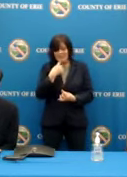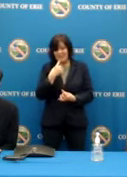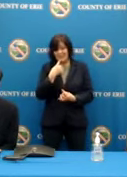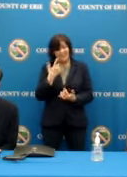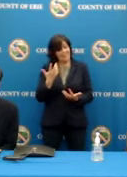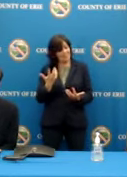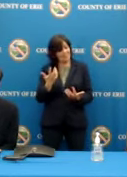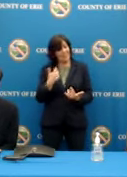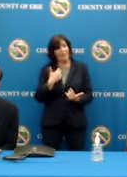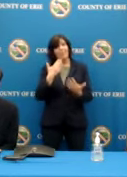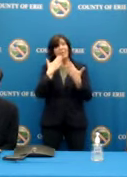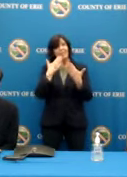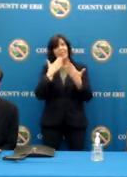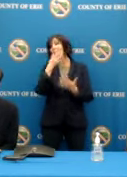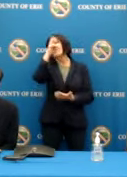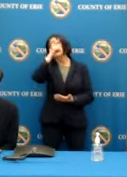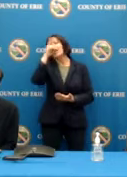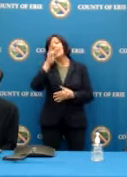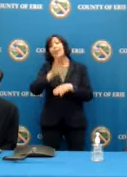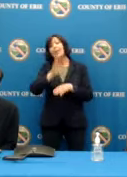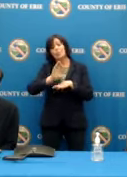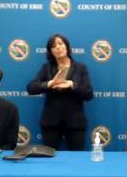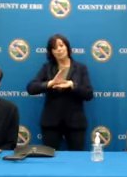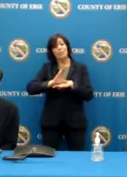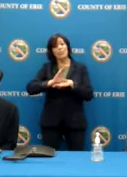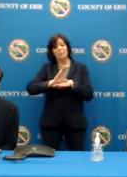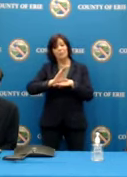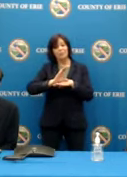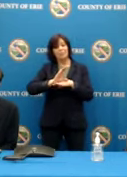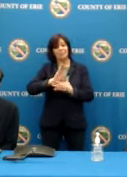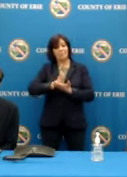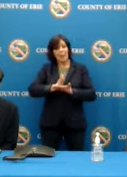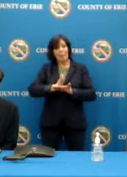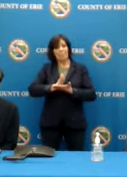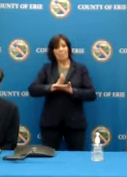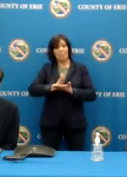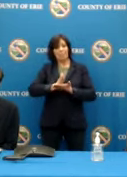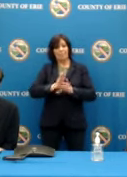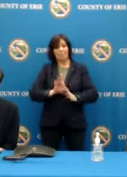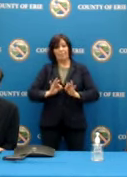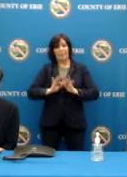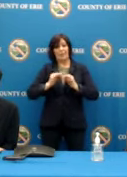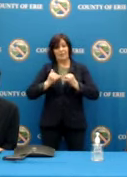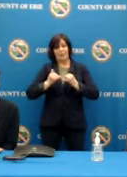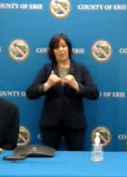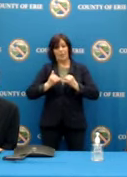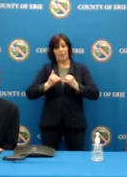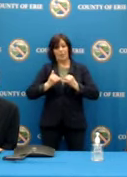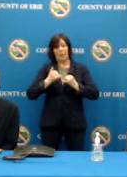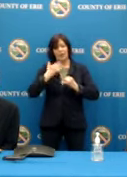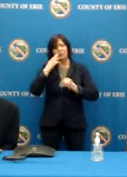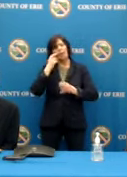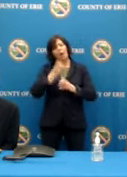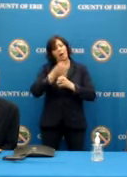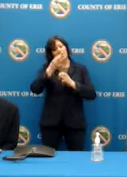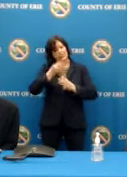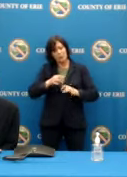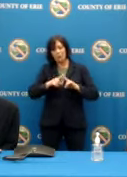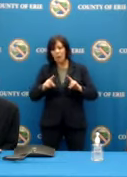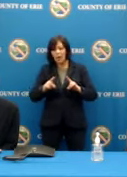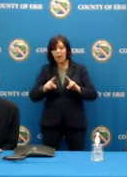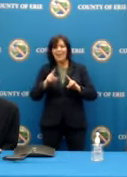very thankful that the Catholic Church has stopped Masses for the time being, and I know that wasn't an easy decision for them, but that